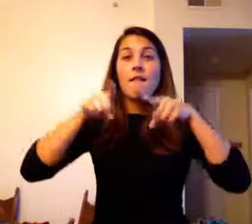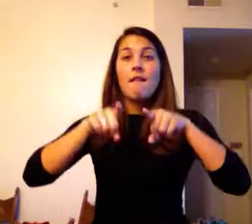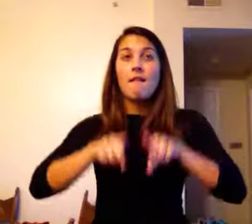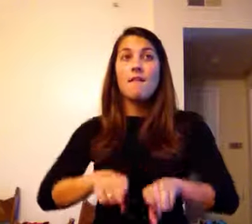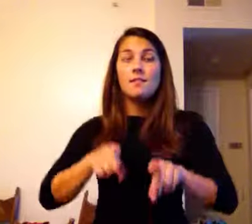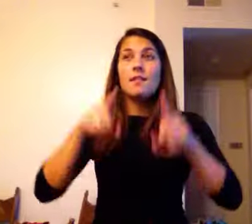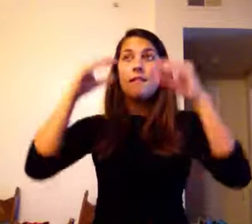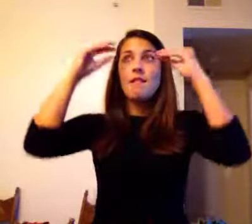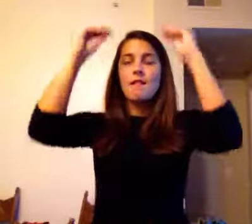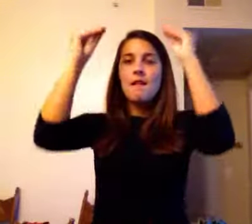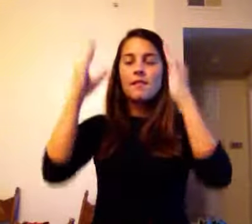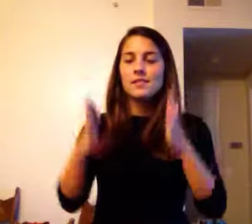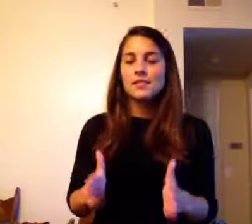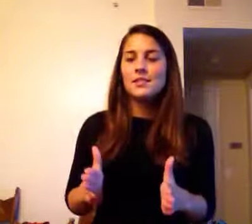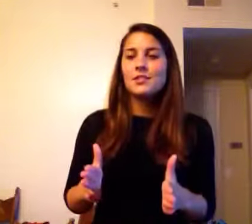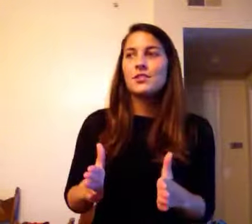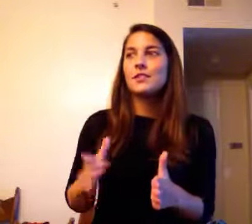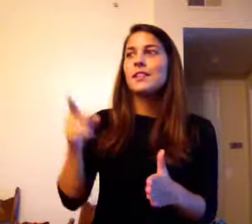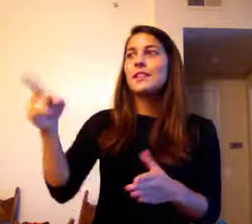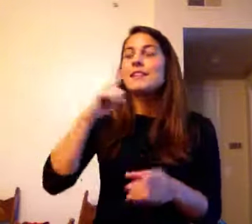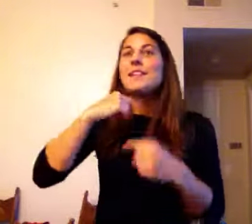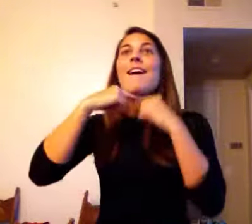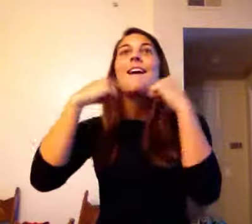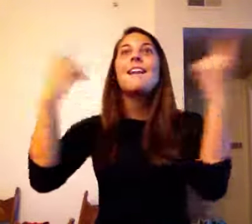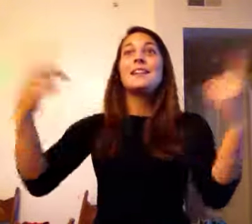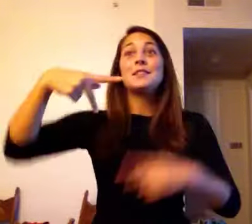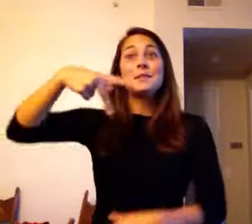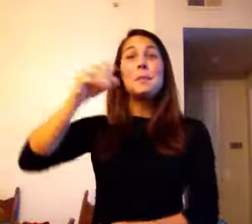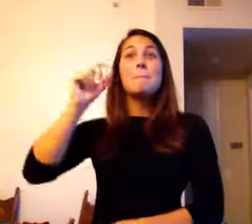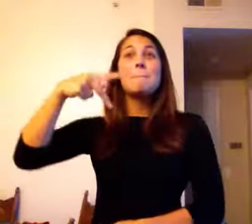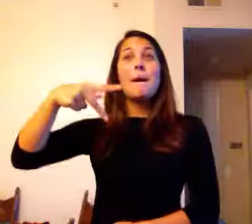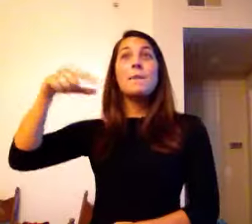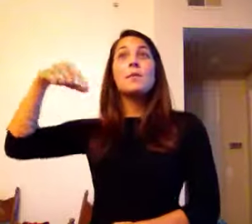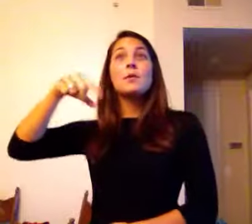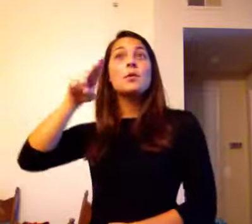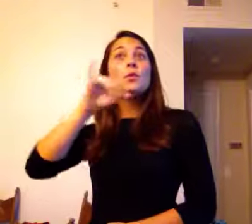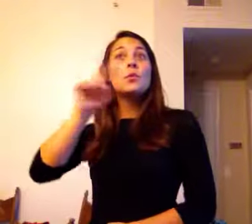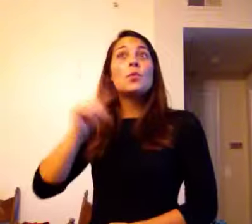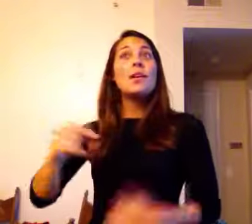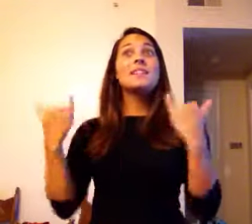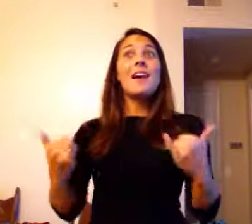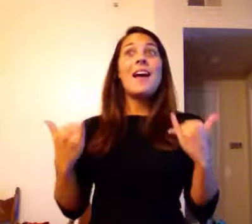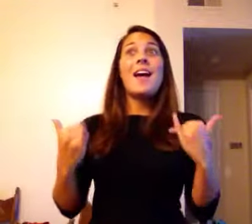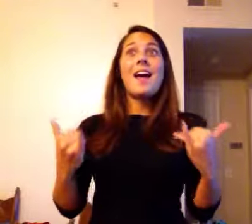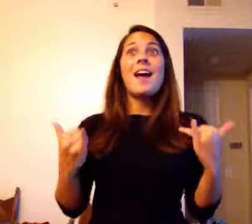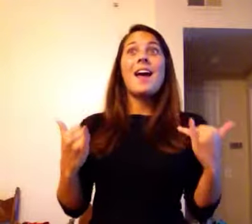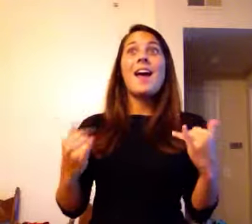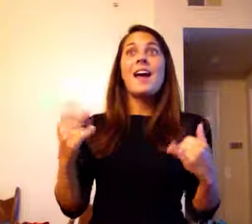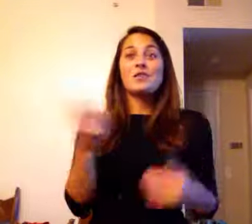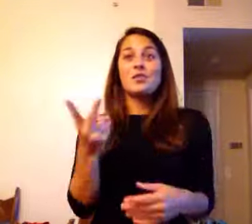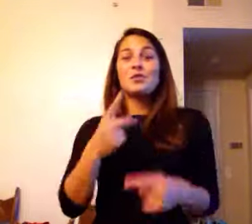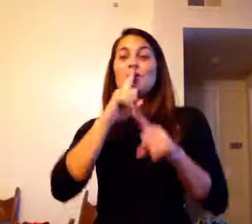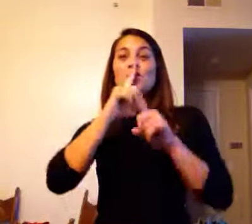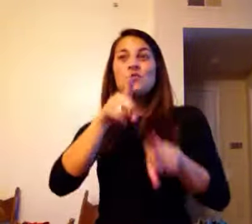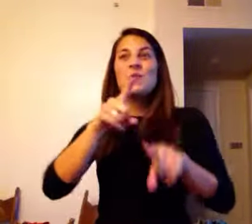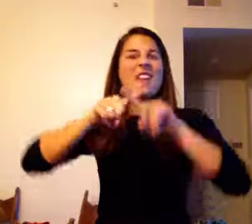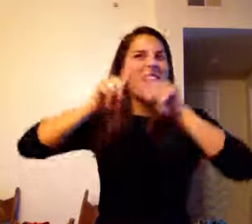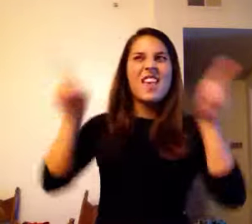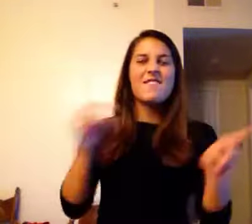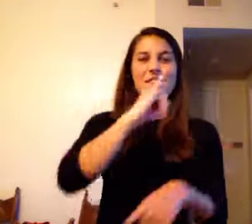teacher announces a pop quiz. Jill feels anxiety. Her heart starts racing, and she immediately starts worrying about